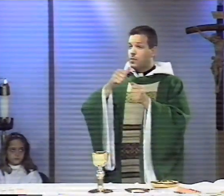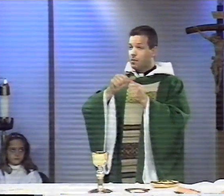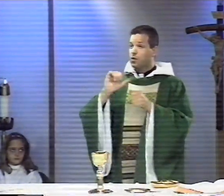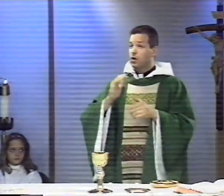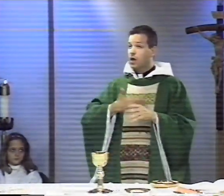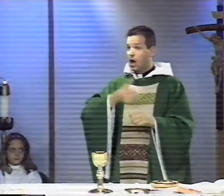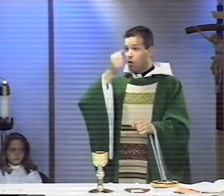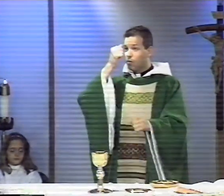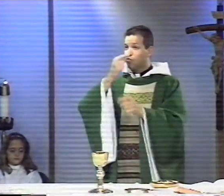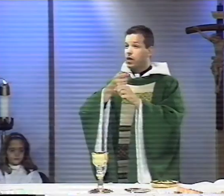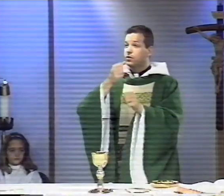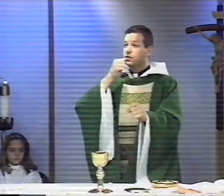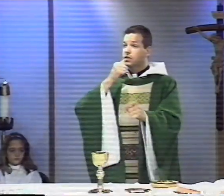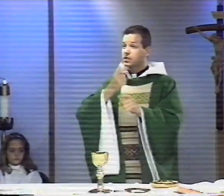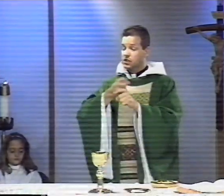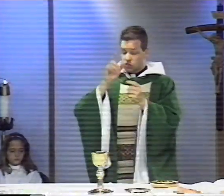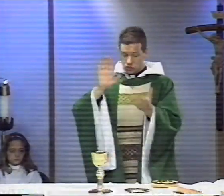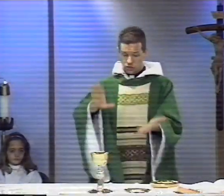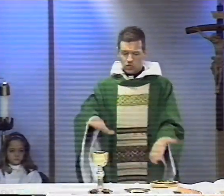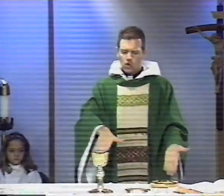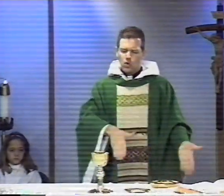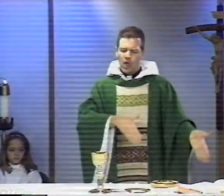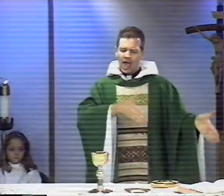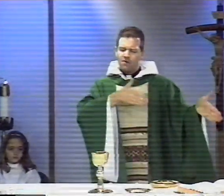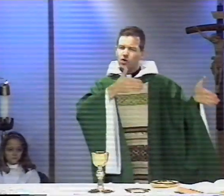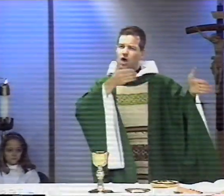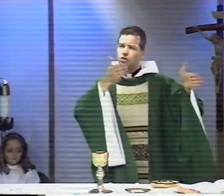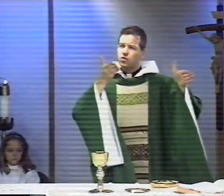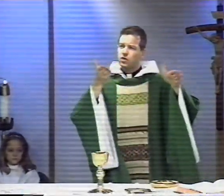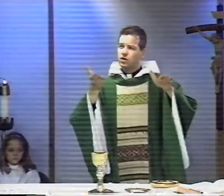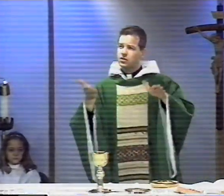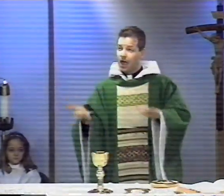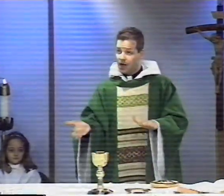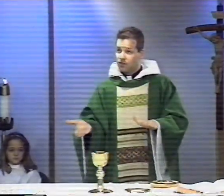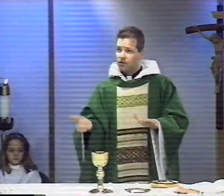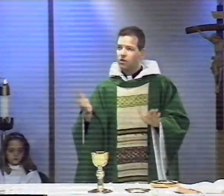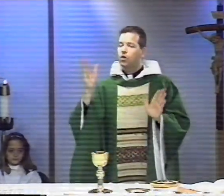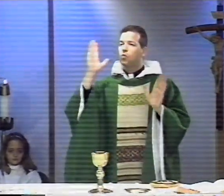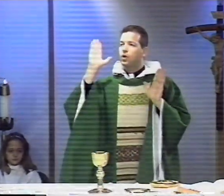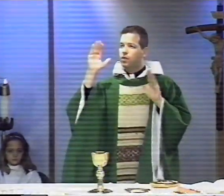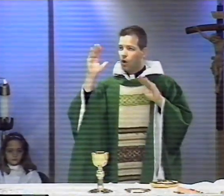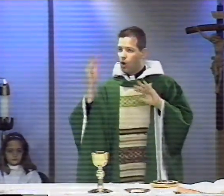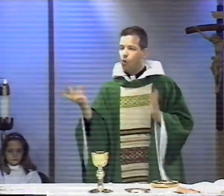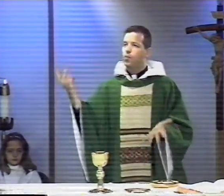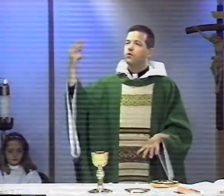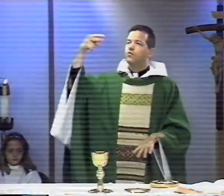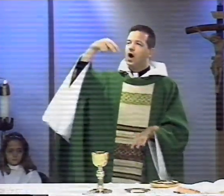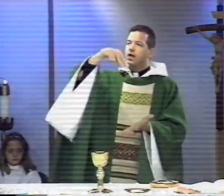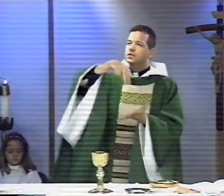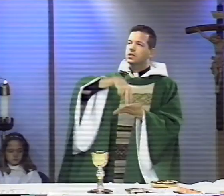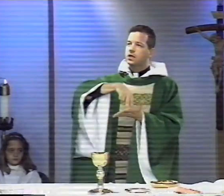Remember our brothers and sisters who have gone to their death with the hope of rising